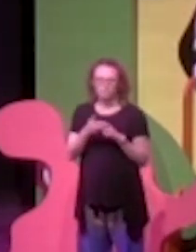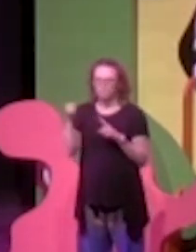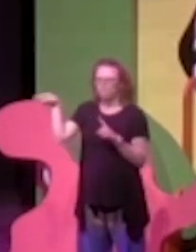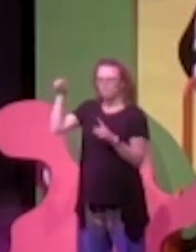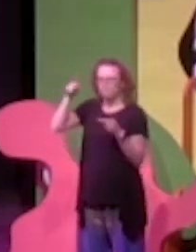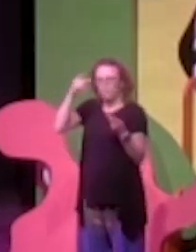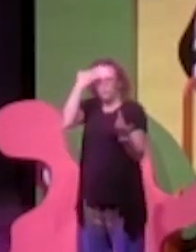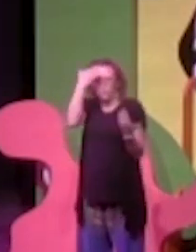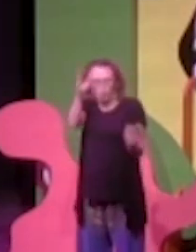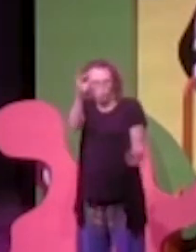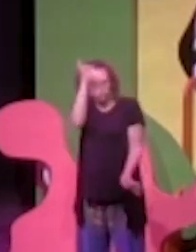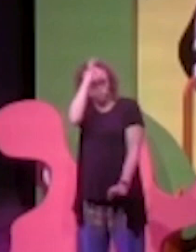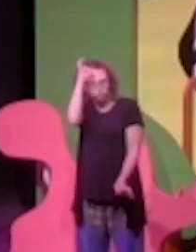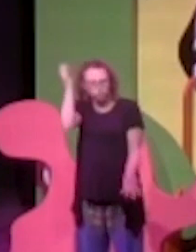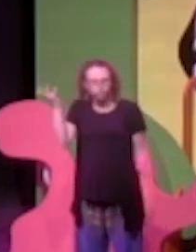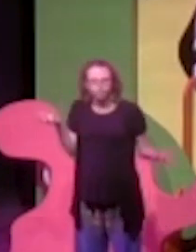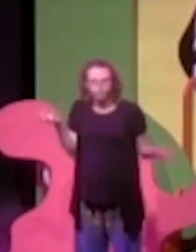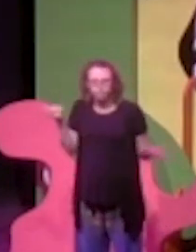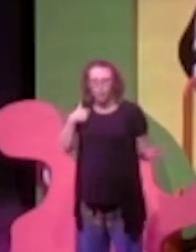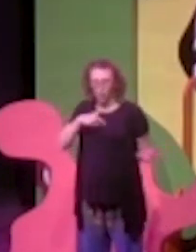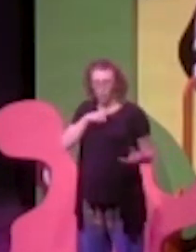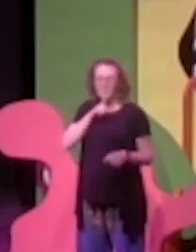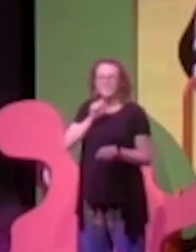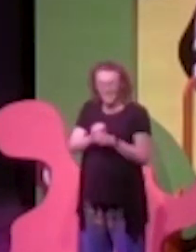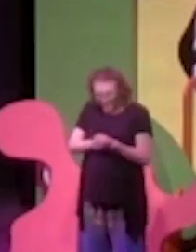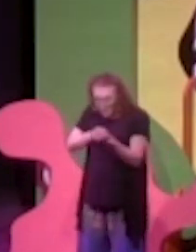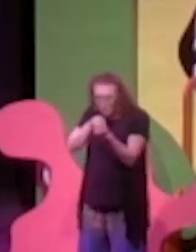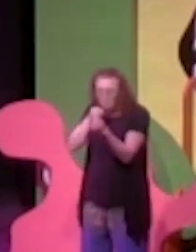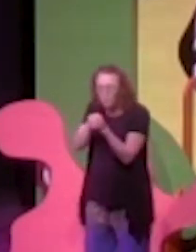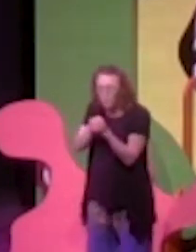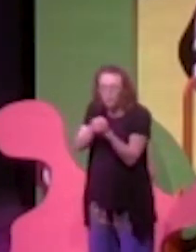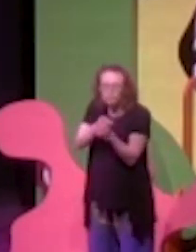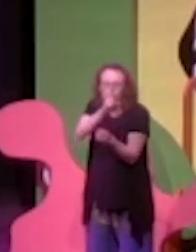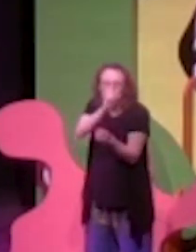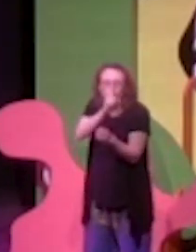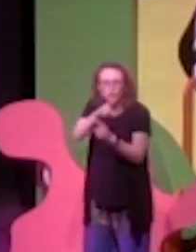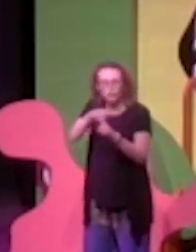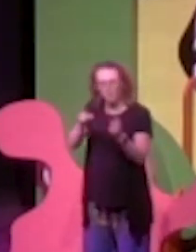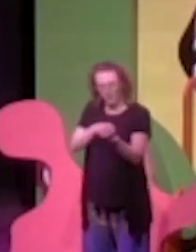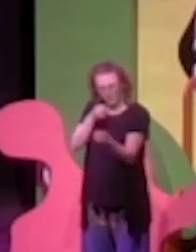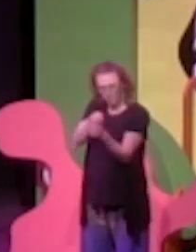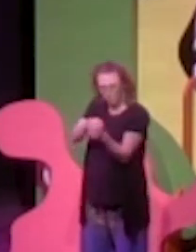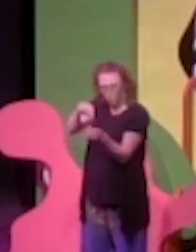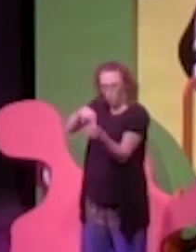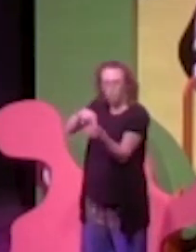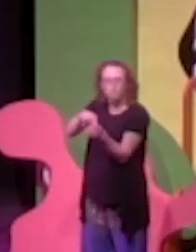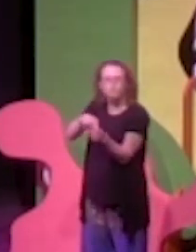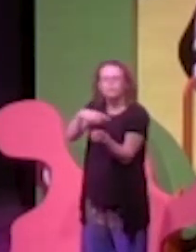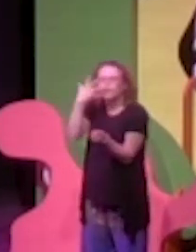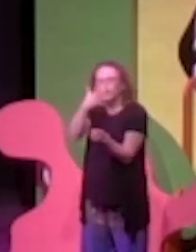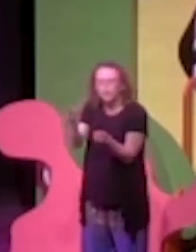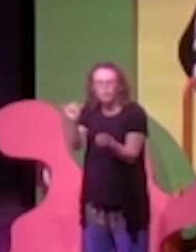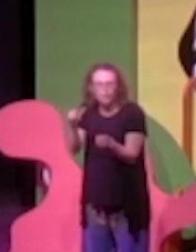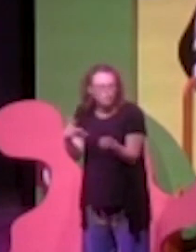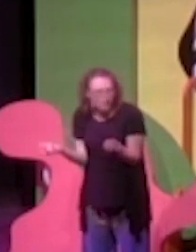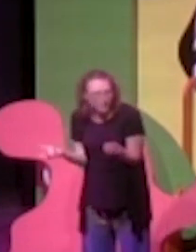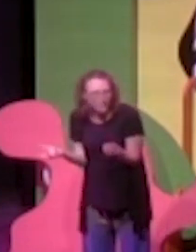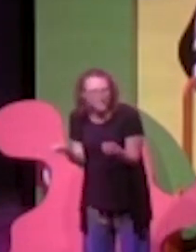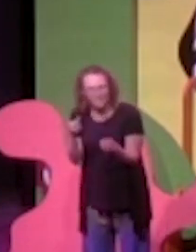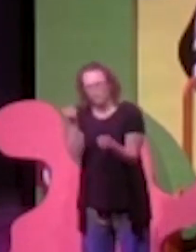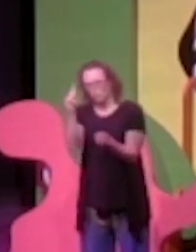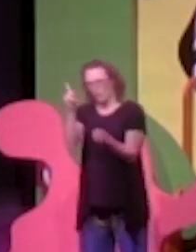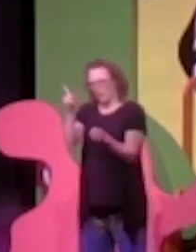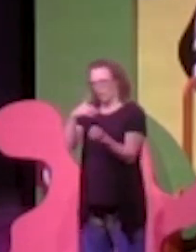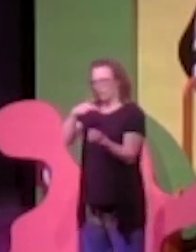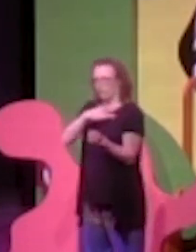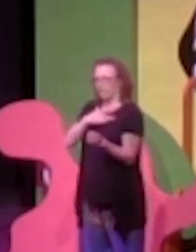creativity in our nation? And something that I find myself saying a lot is that I deeply believe that arts and